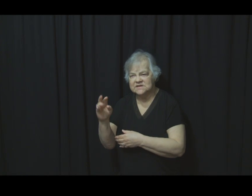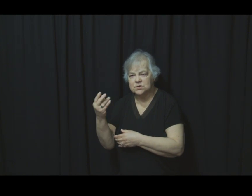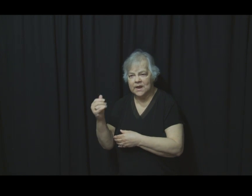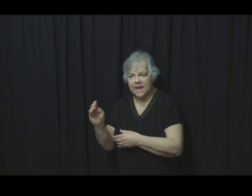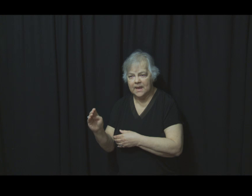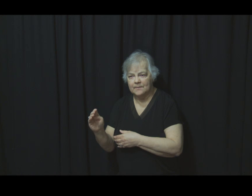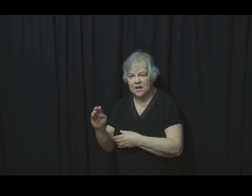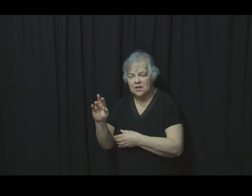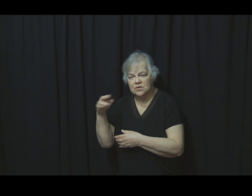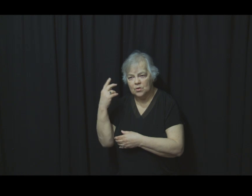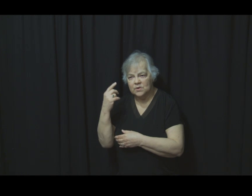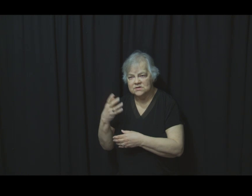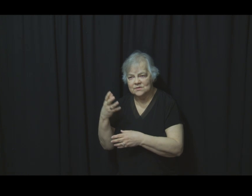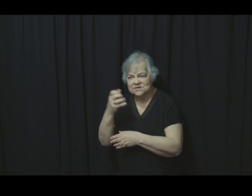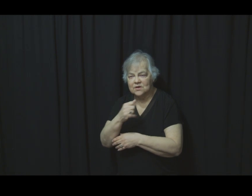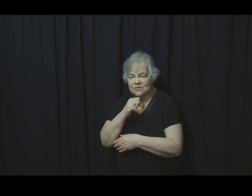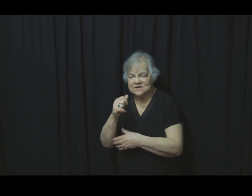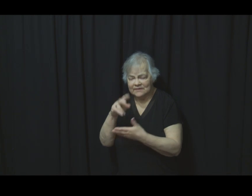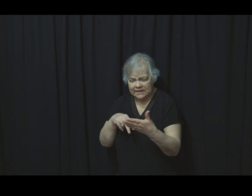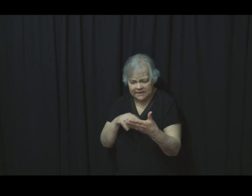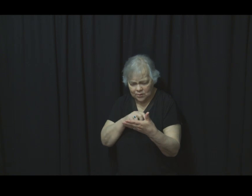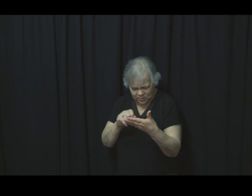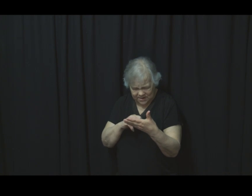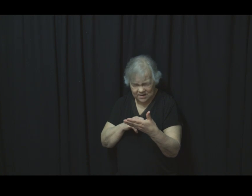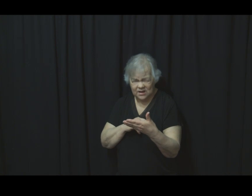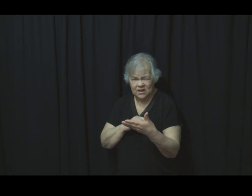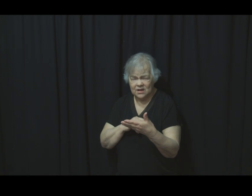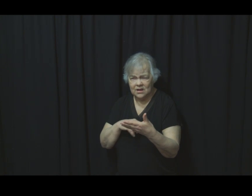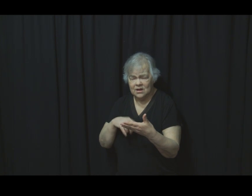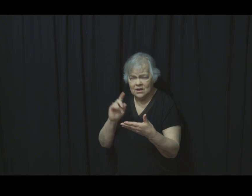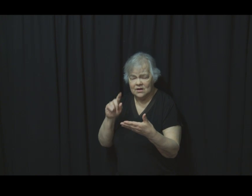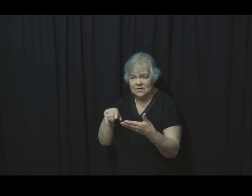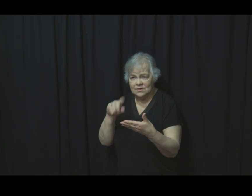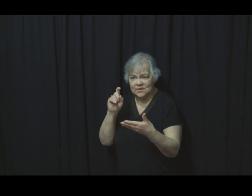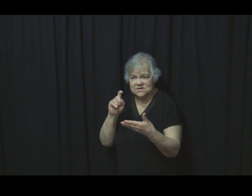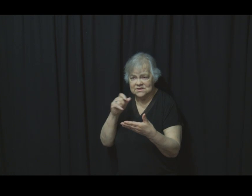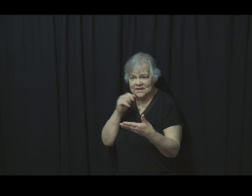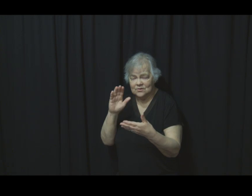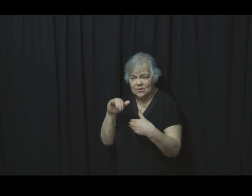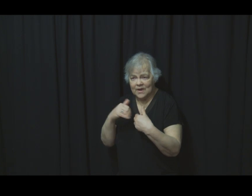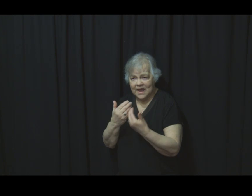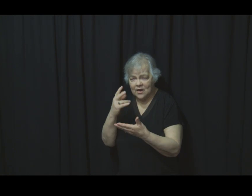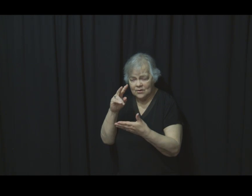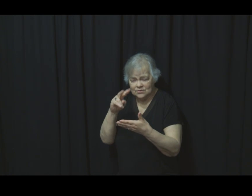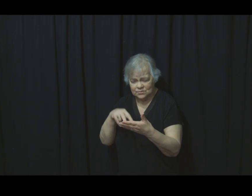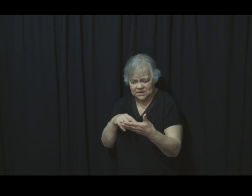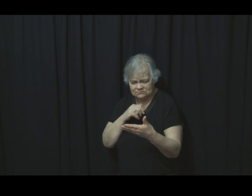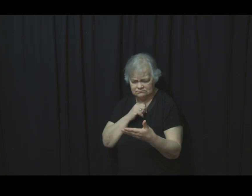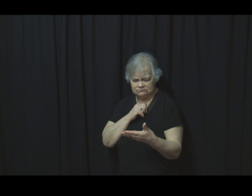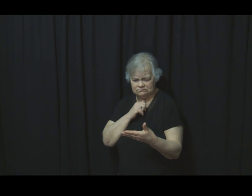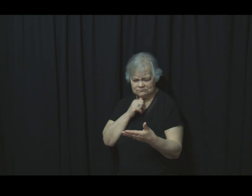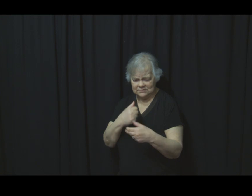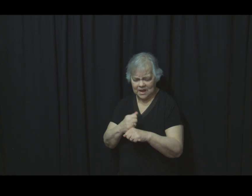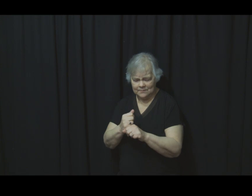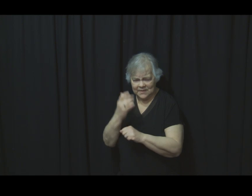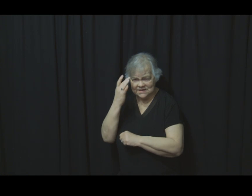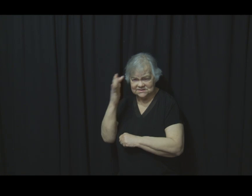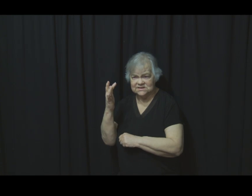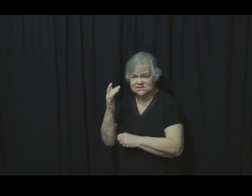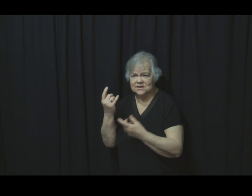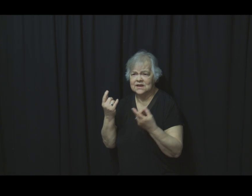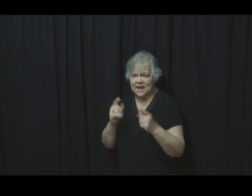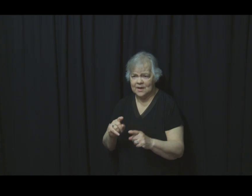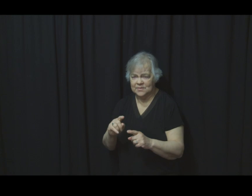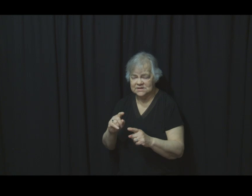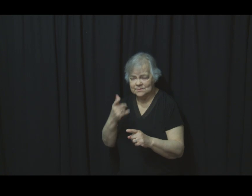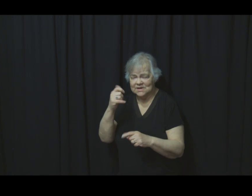only reason I will skip over one is if I can't read it, or if it's a question that I don't know how to read because it doesn't seem to make any sense, which sometimes happens just because of the way